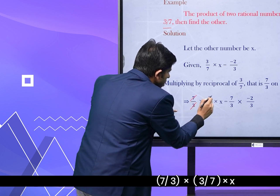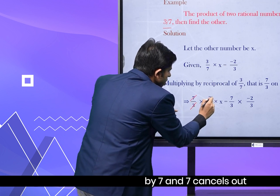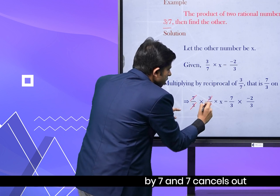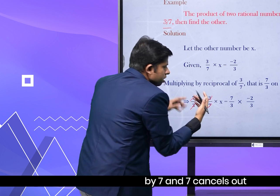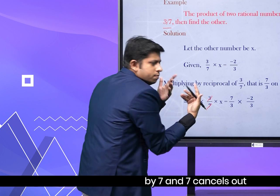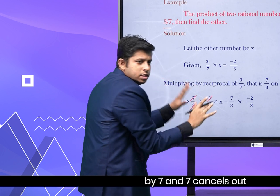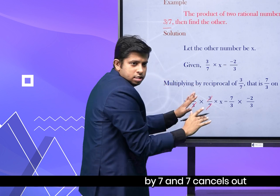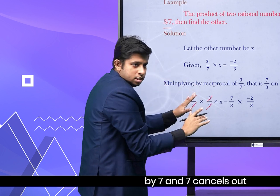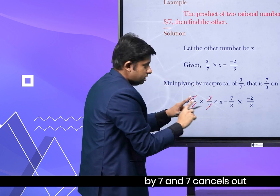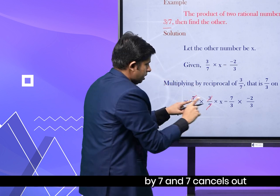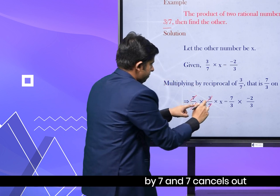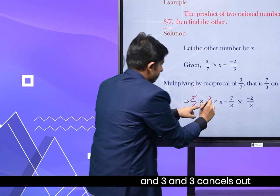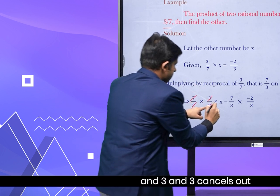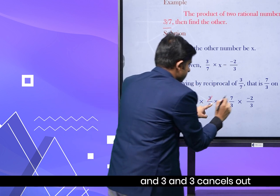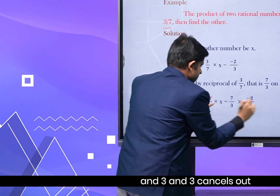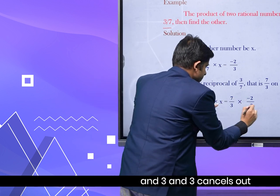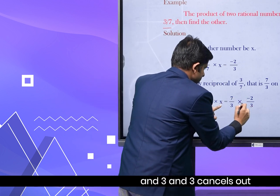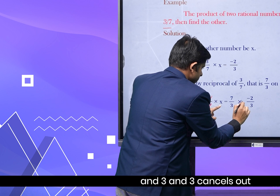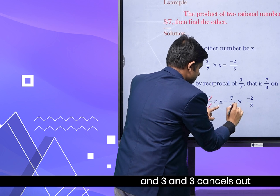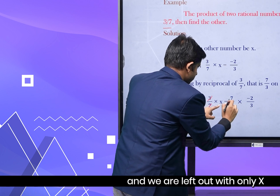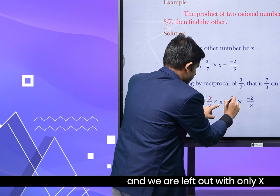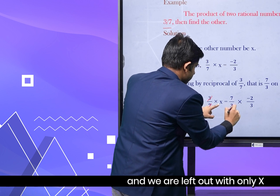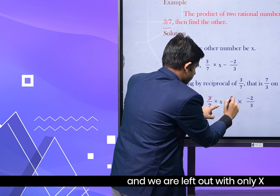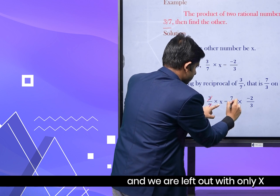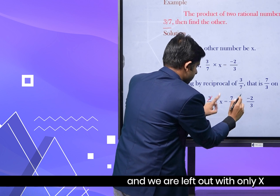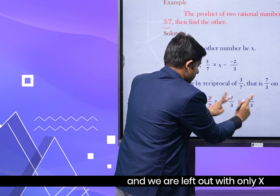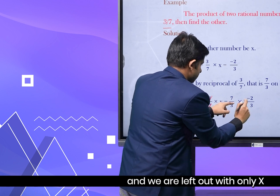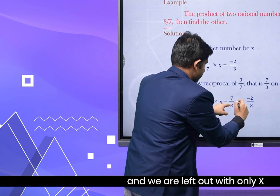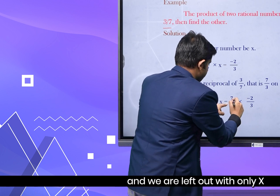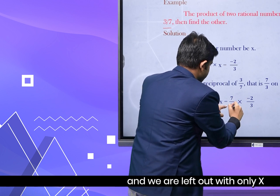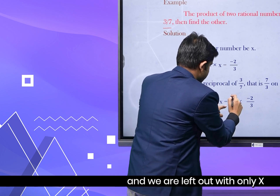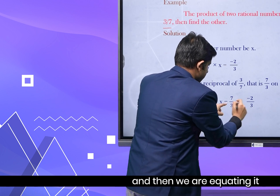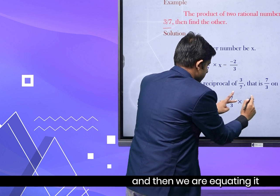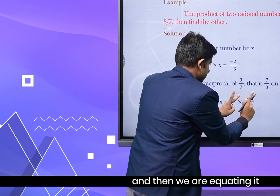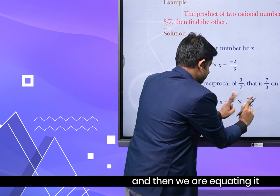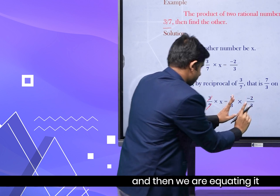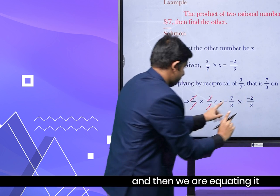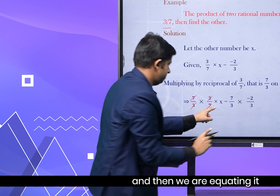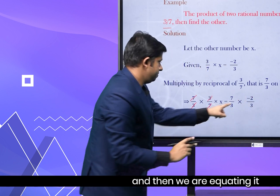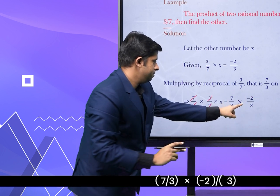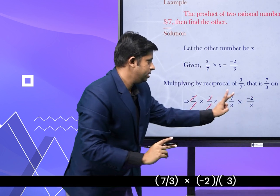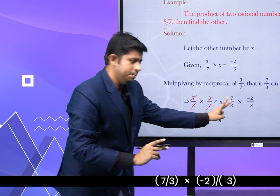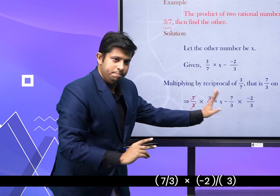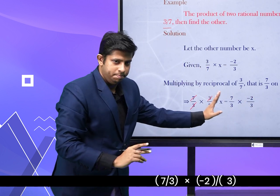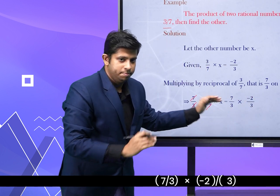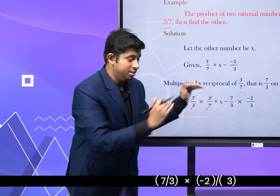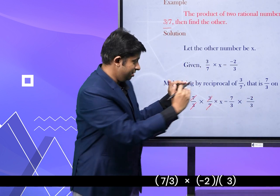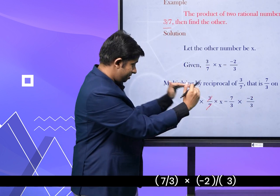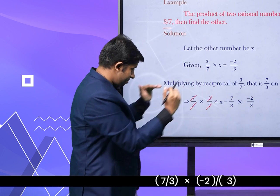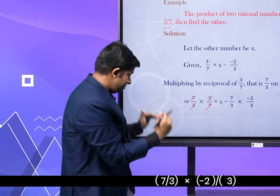where 7 and 7 cancels out and 3 and 3 cancels out and we are left out with only x. And then we are equating it to 7 by 3 into minus